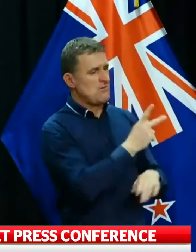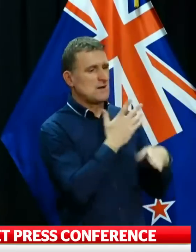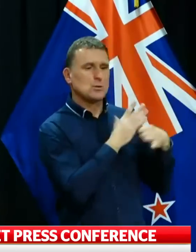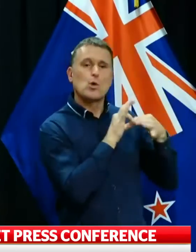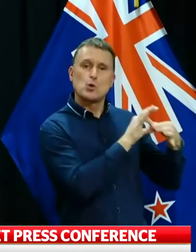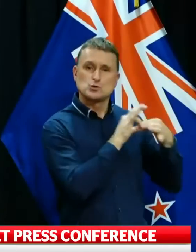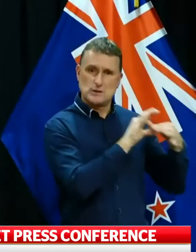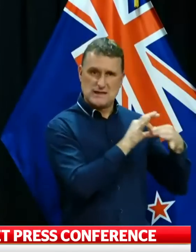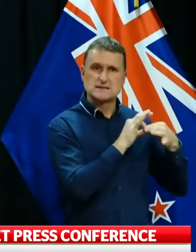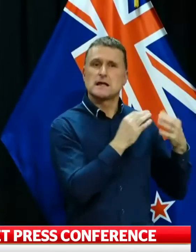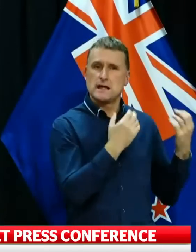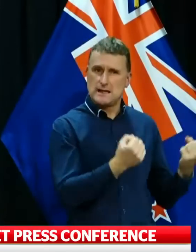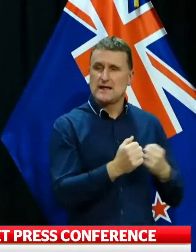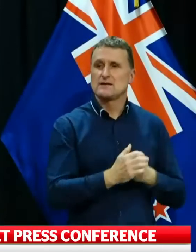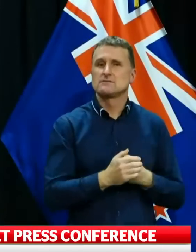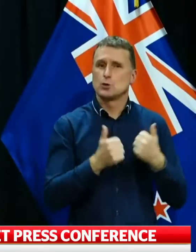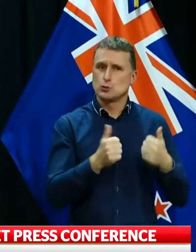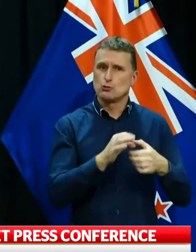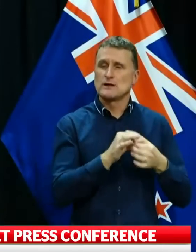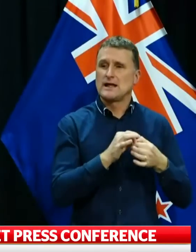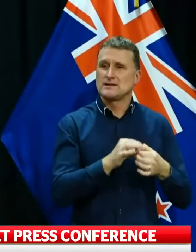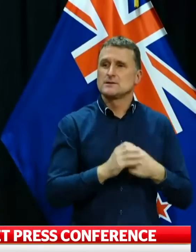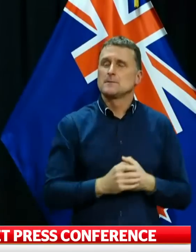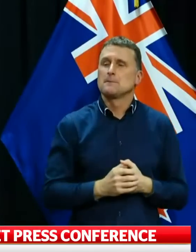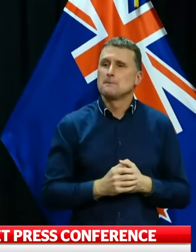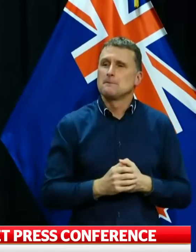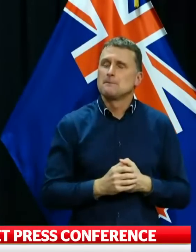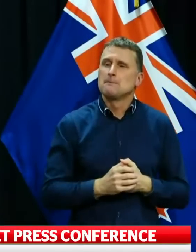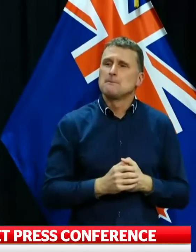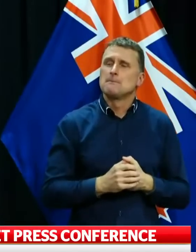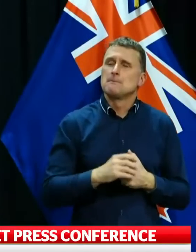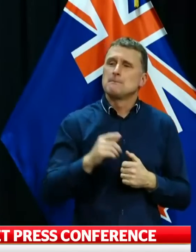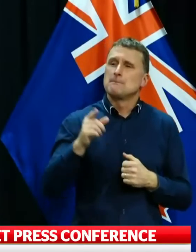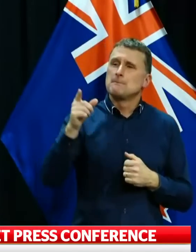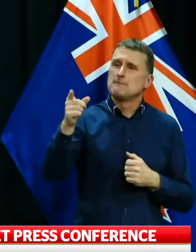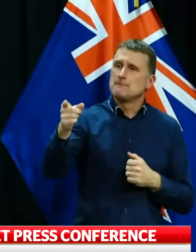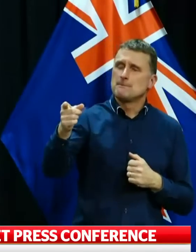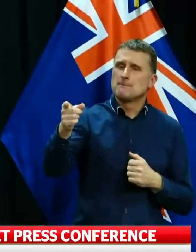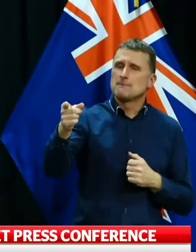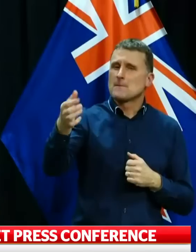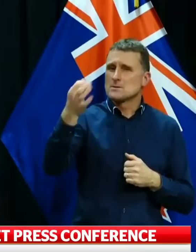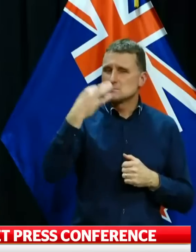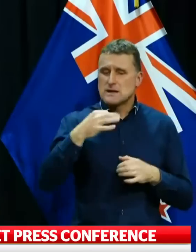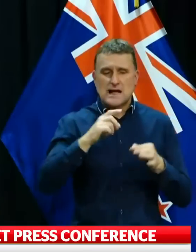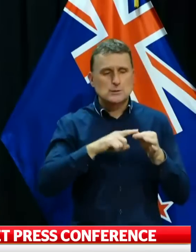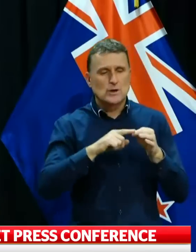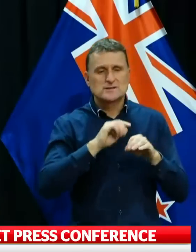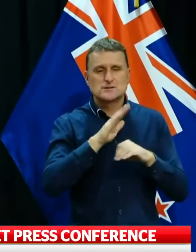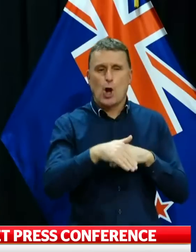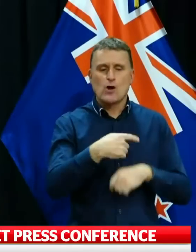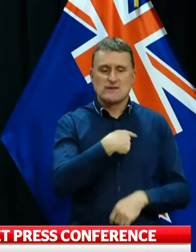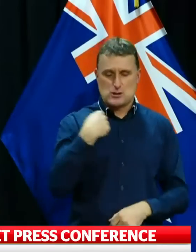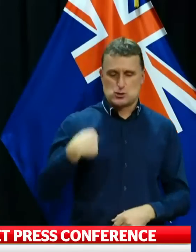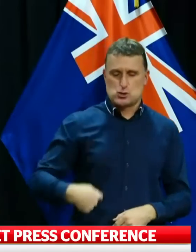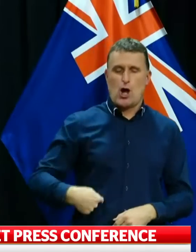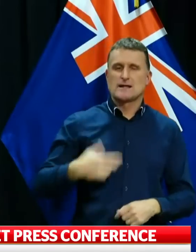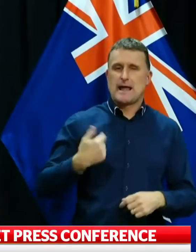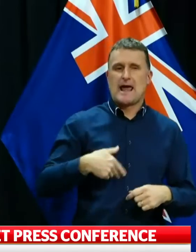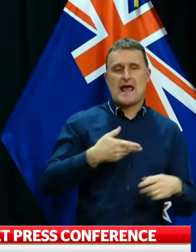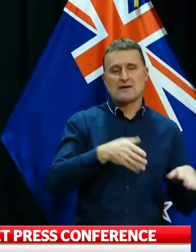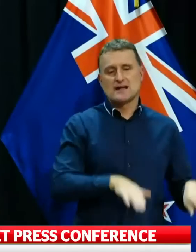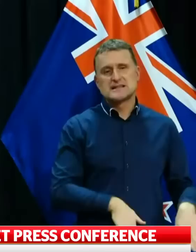how concerned is the government about reports that China is secretly constructing a naval facility in